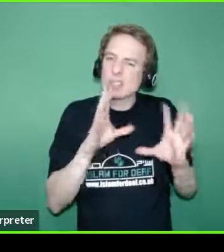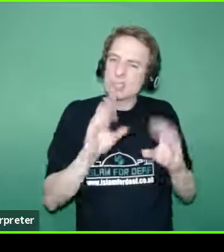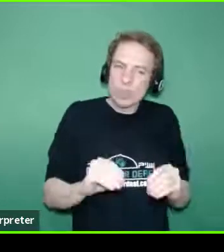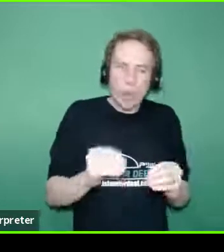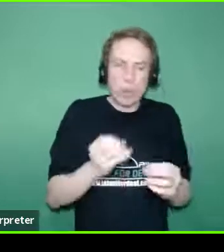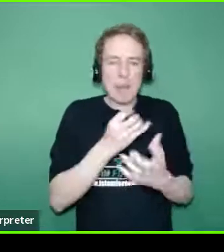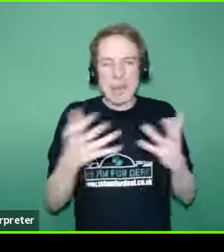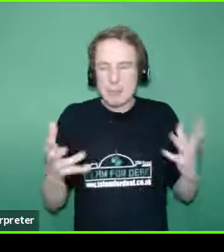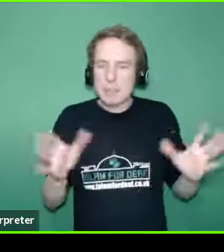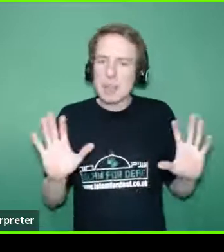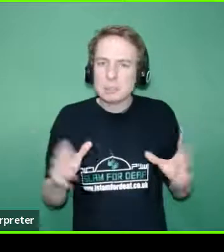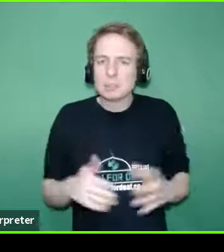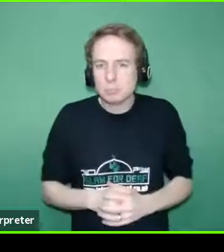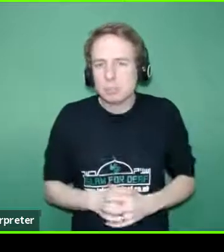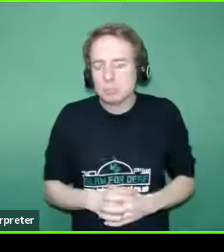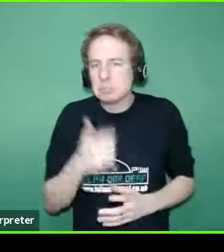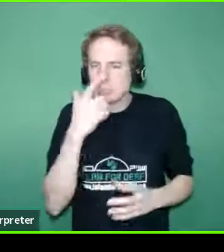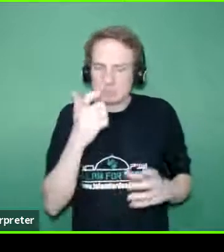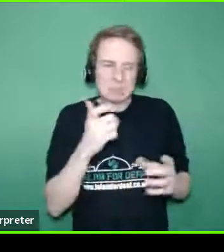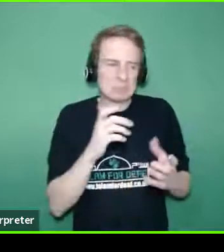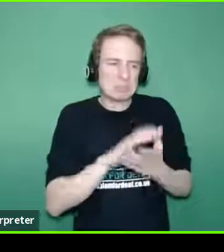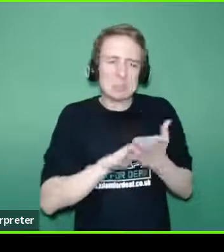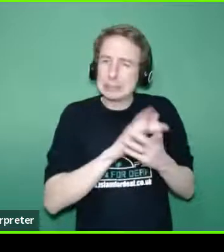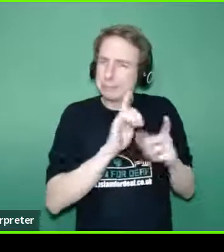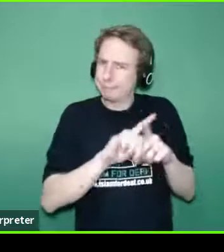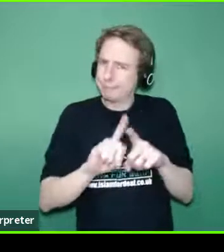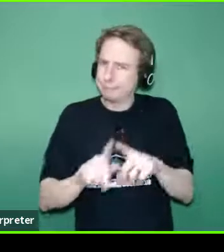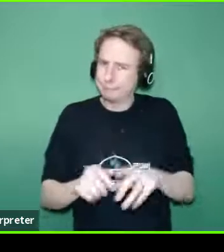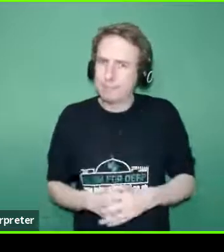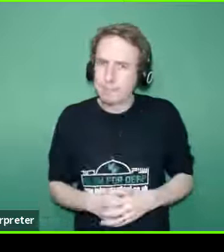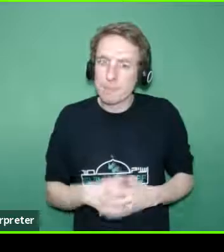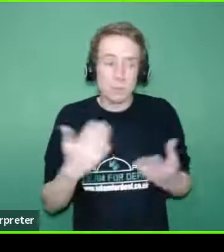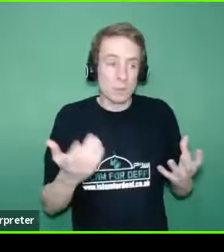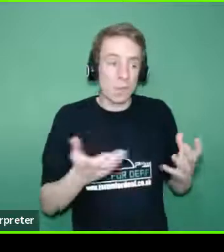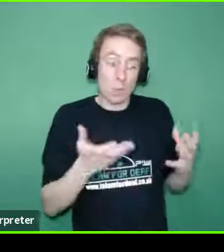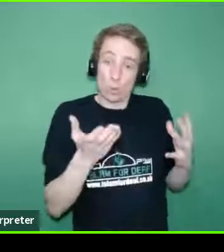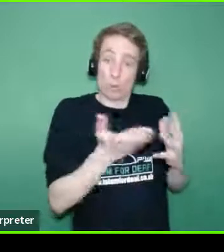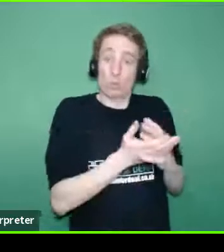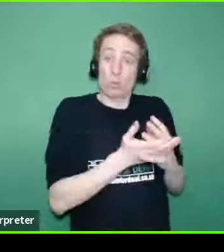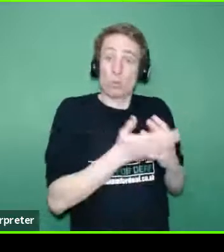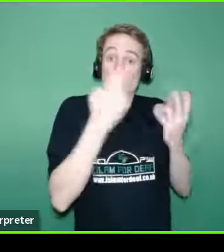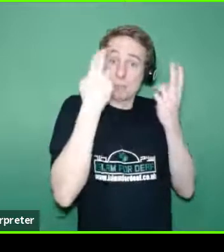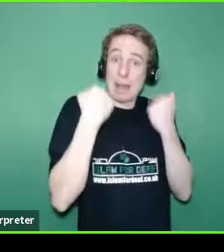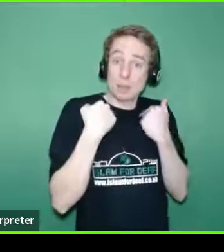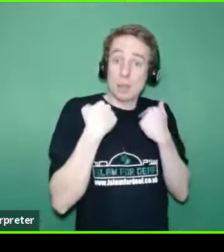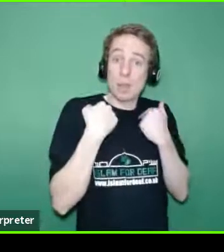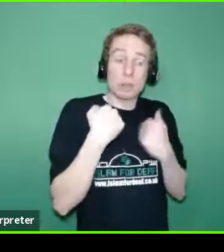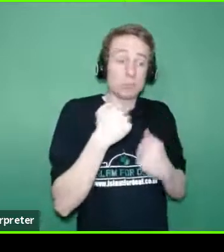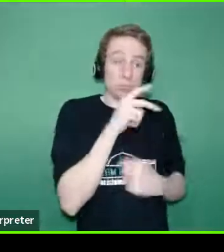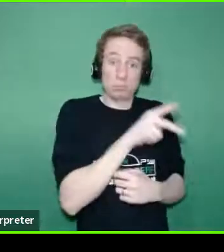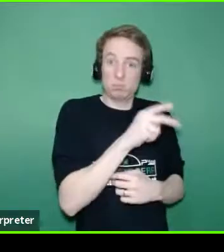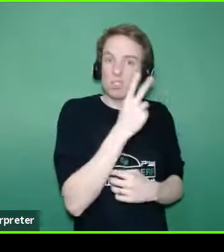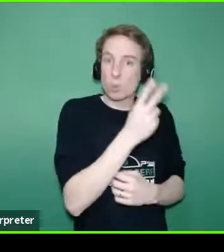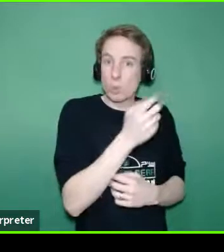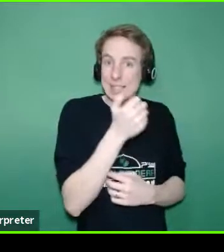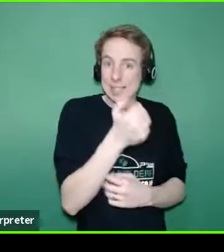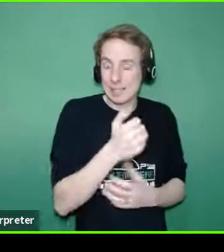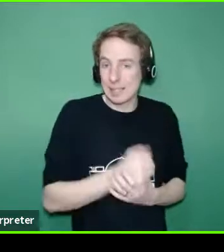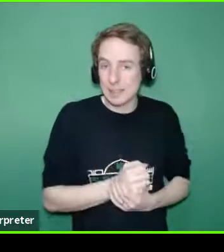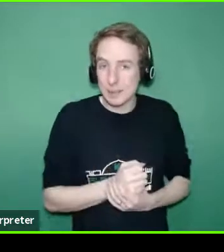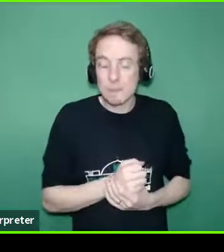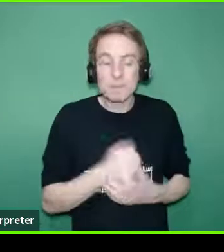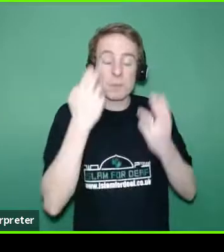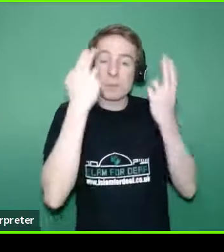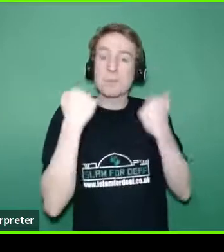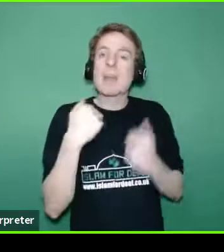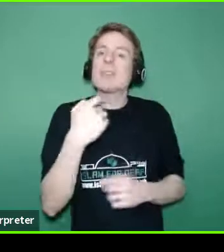seen in Surah Maryam, ayah number 26, verse number 26, when Maryam, may Allah be pleased with her, when